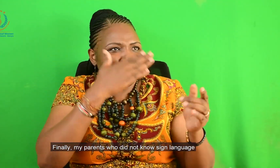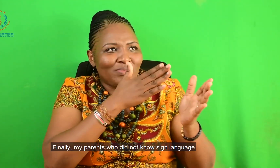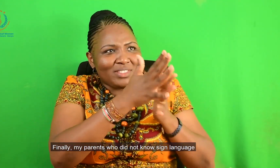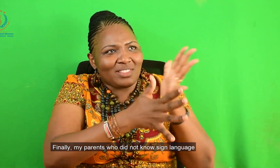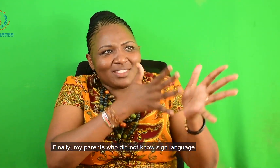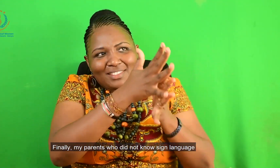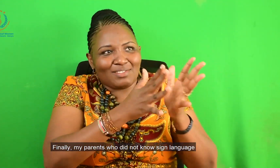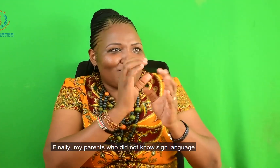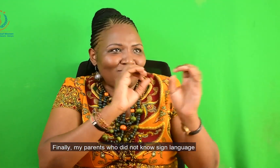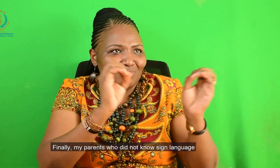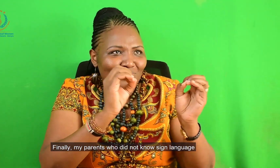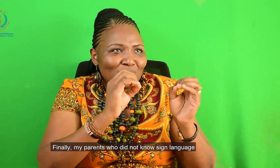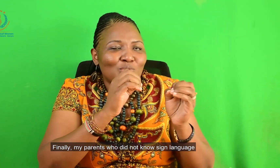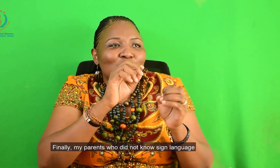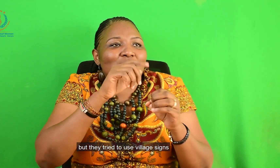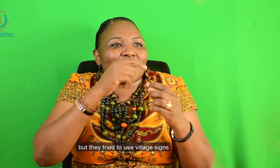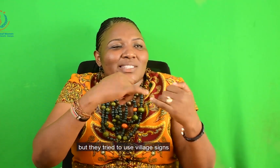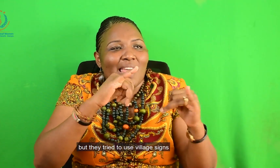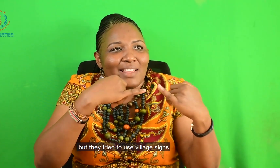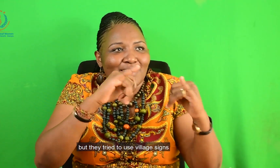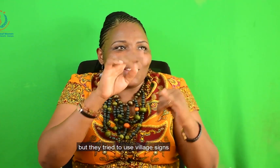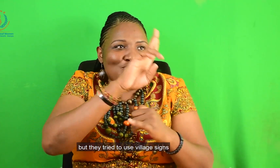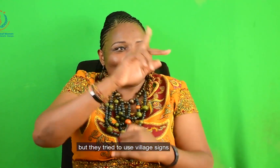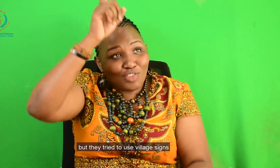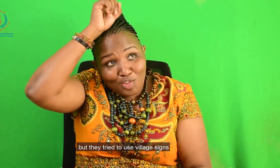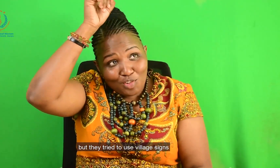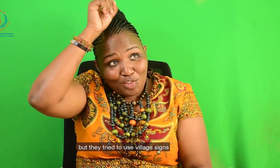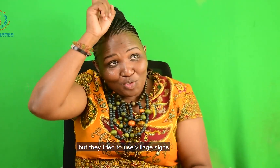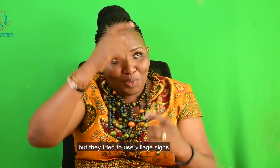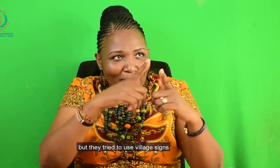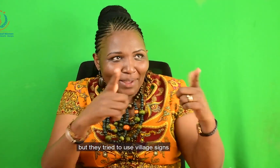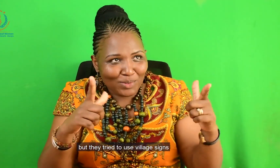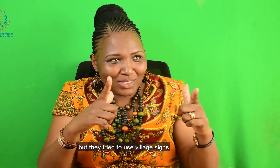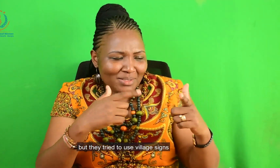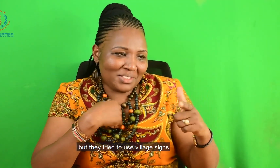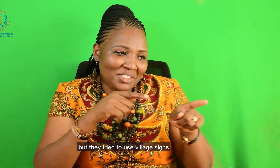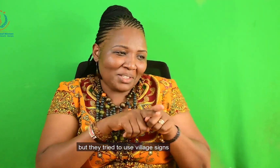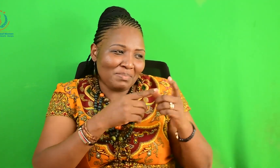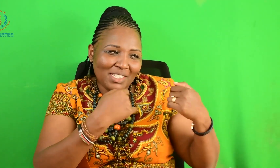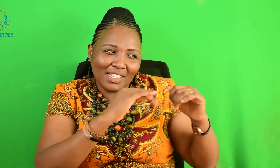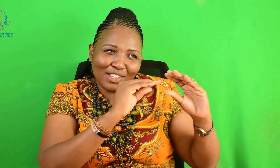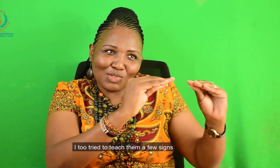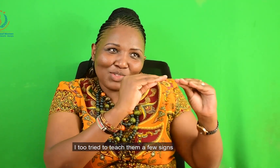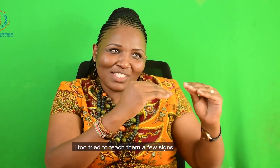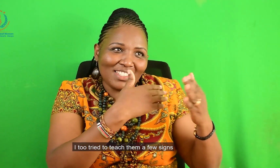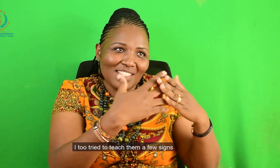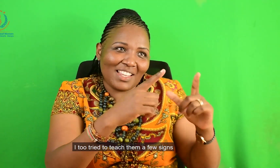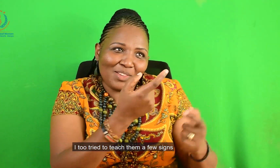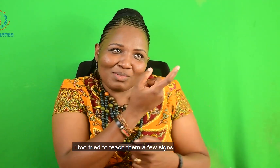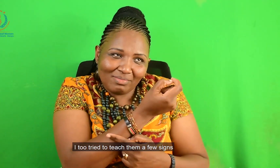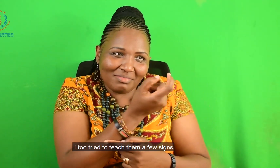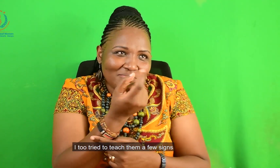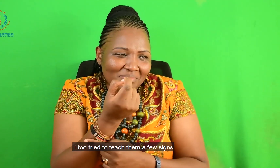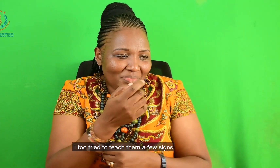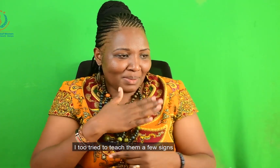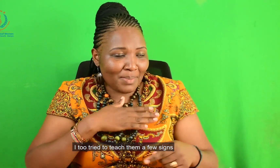know sign language, tried to use a few village signs. I too tried to teach them a few